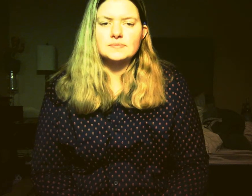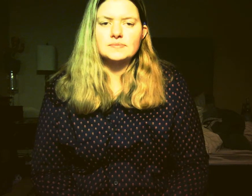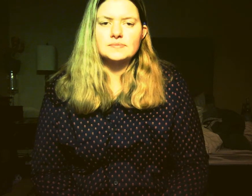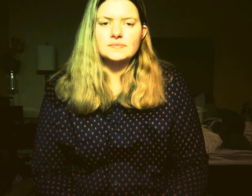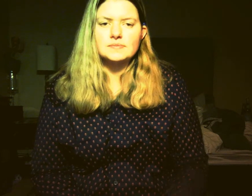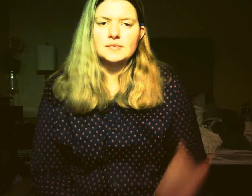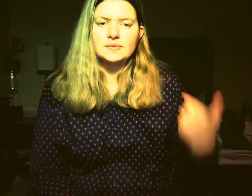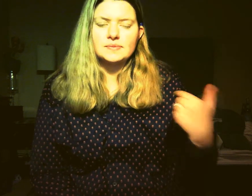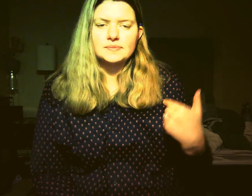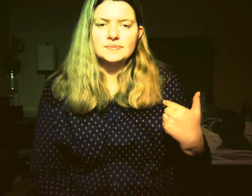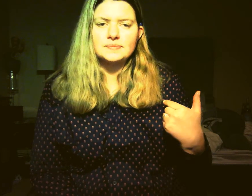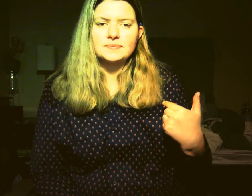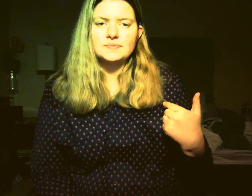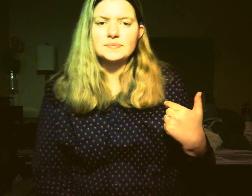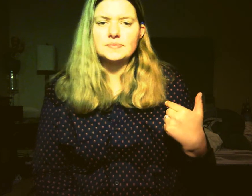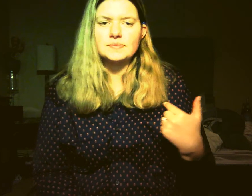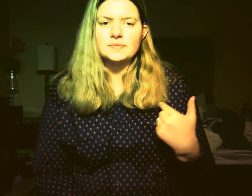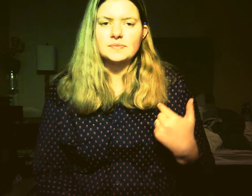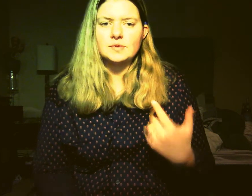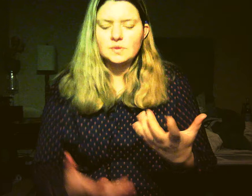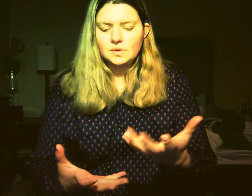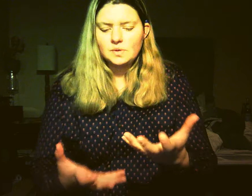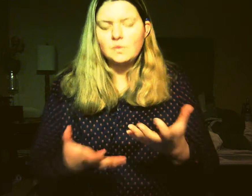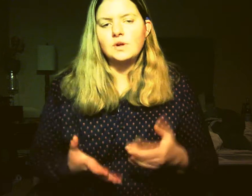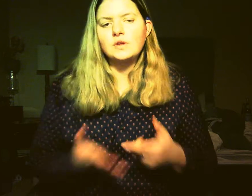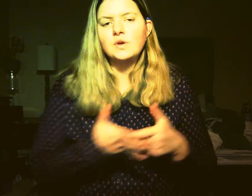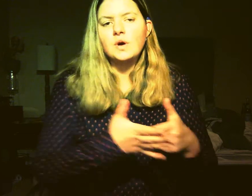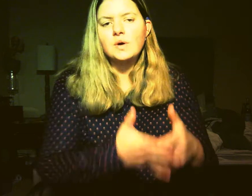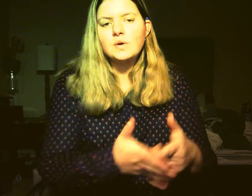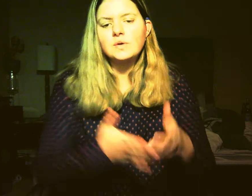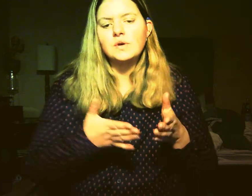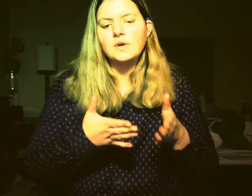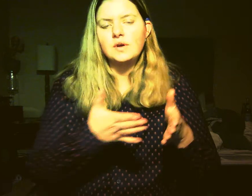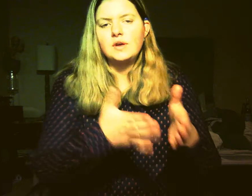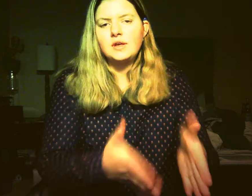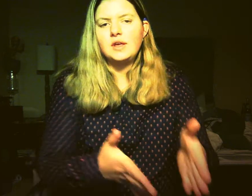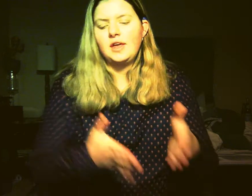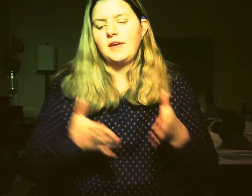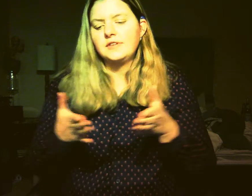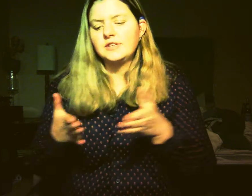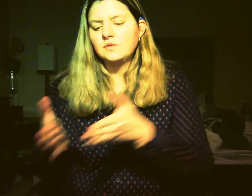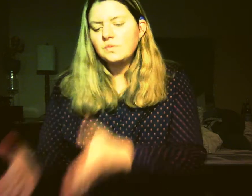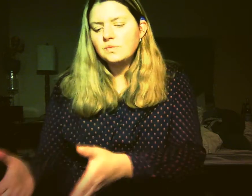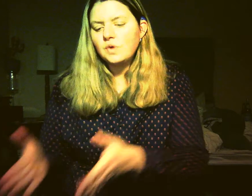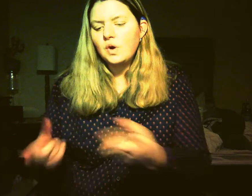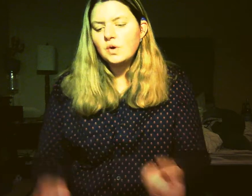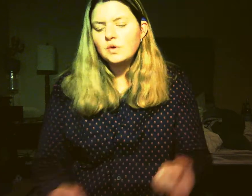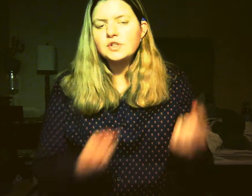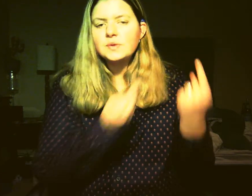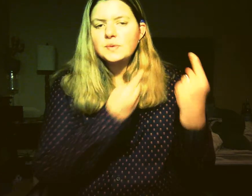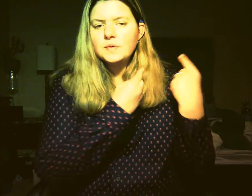And I want to go down every road you're